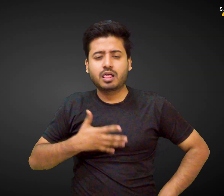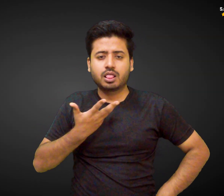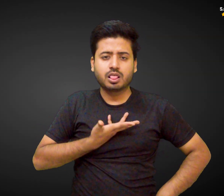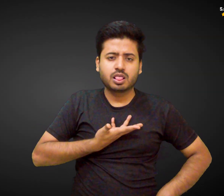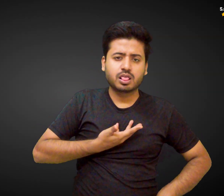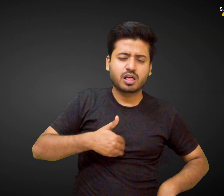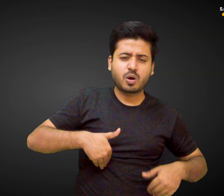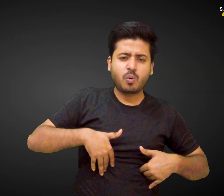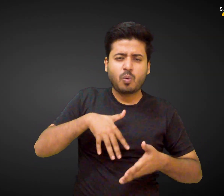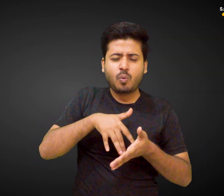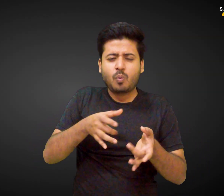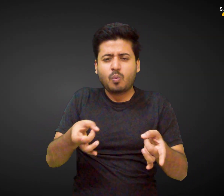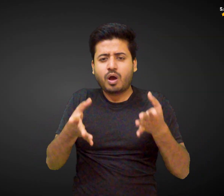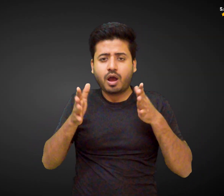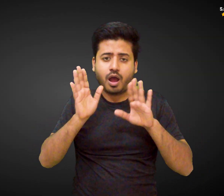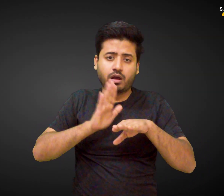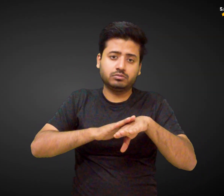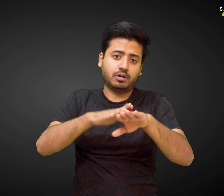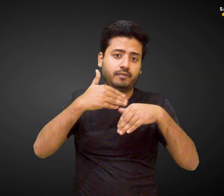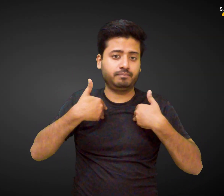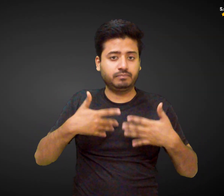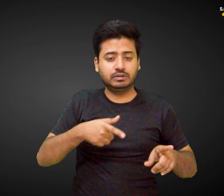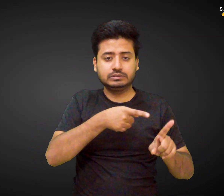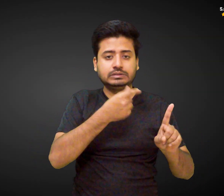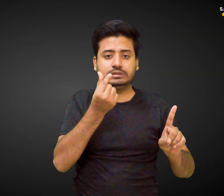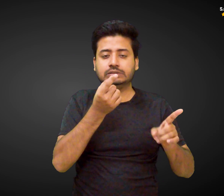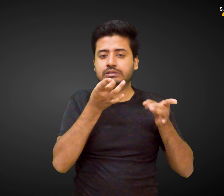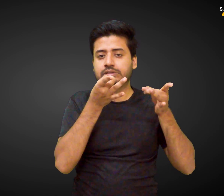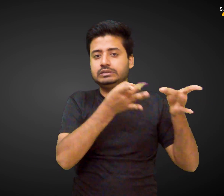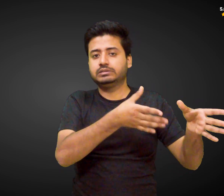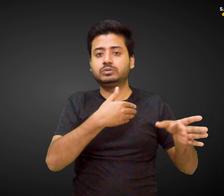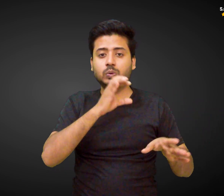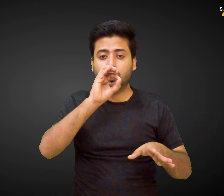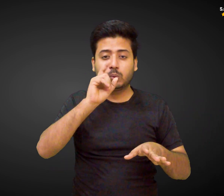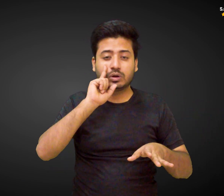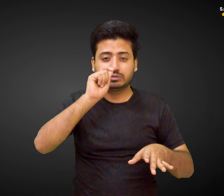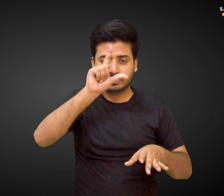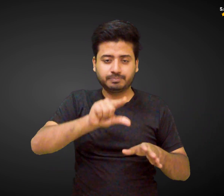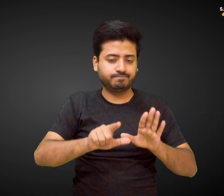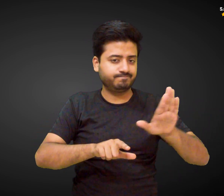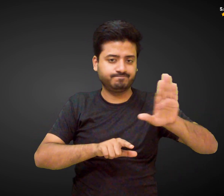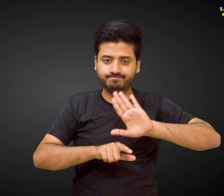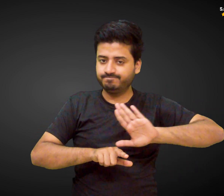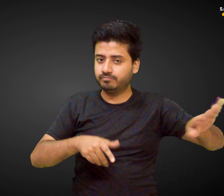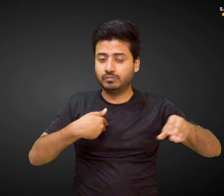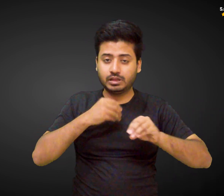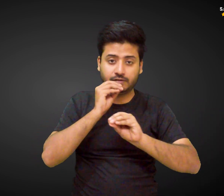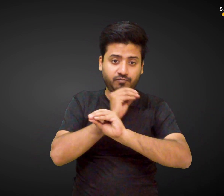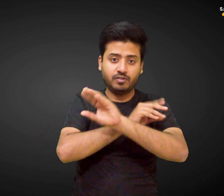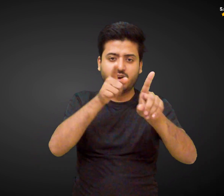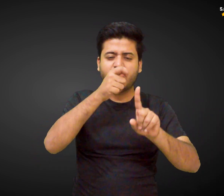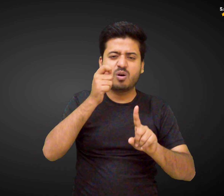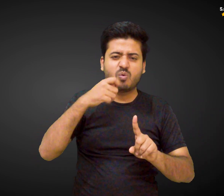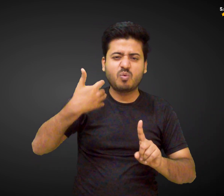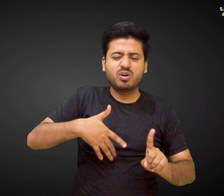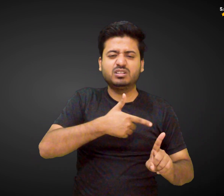drizzle it on salads and roasted vegetables over grains or pasta. Use it in cooking for sauteing, roasting, or frying. It's stable at